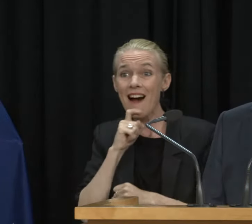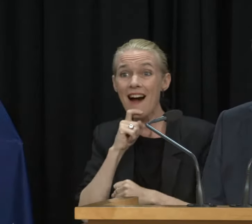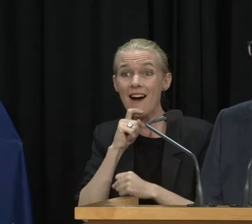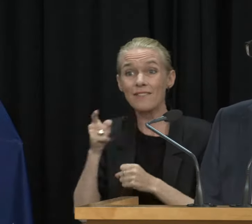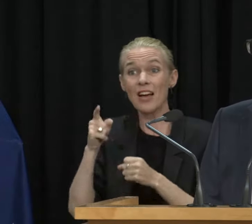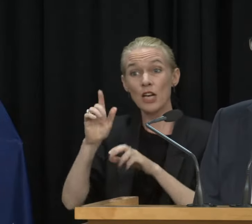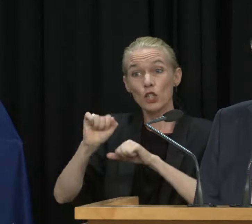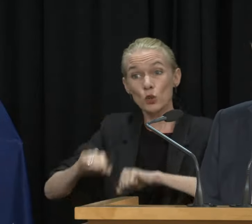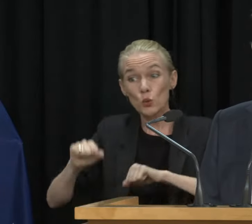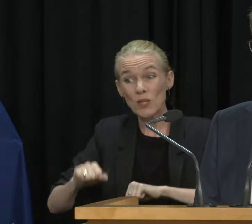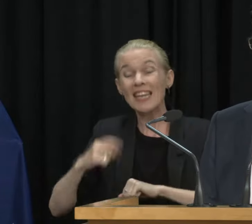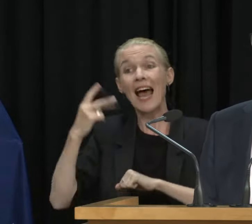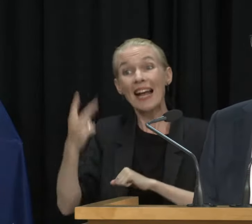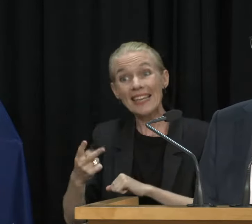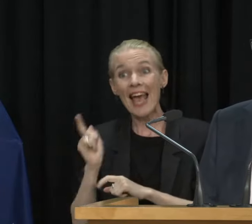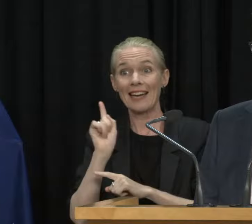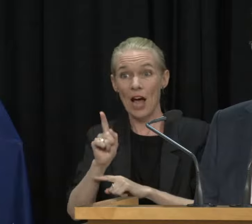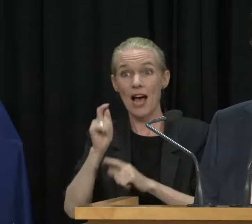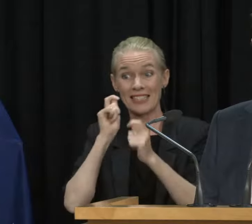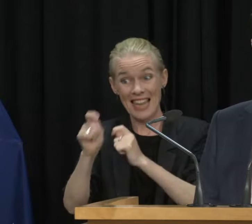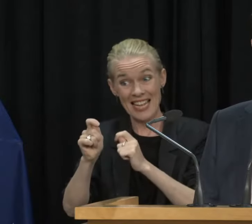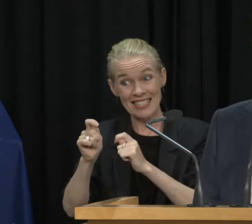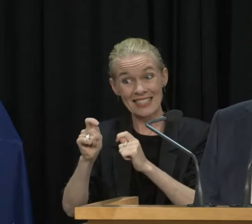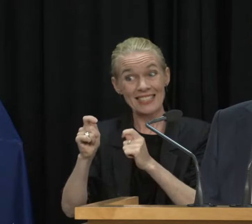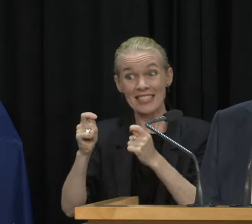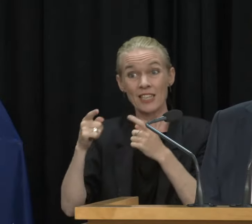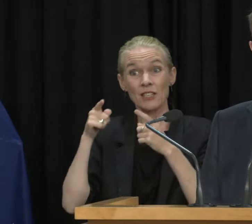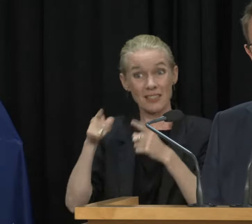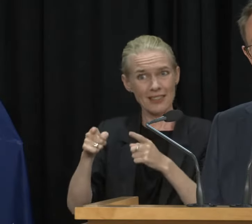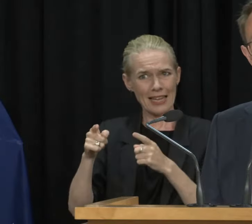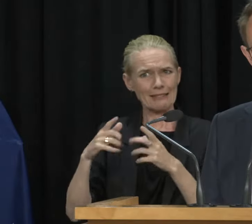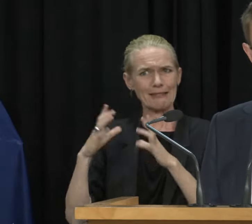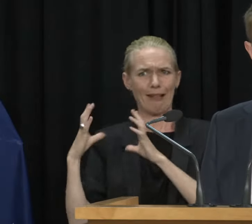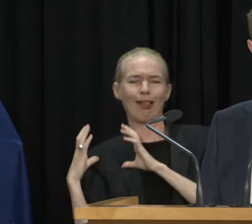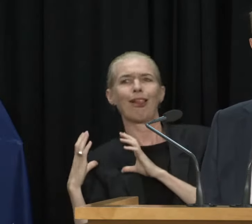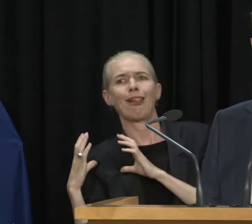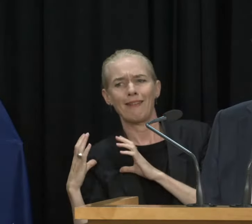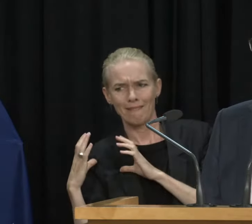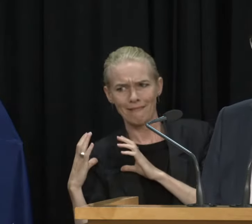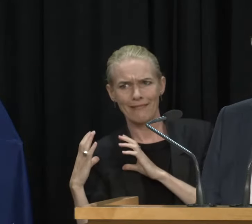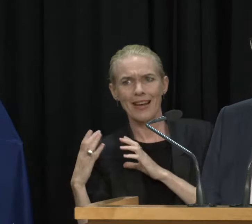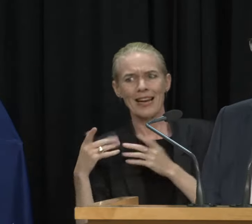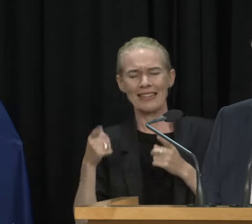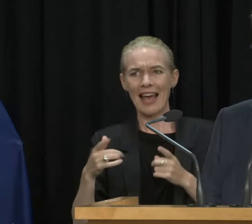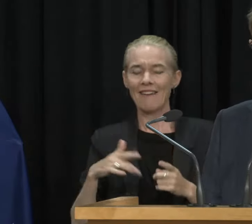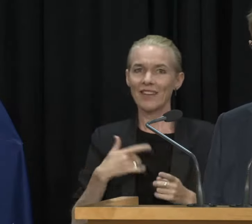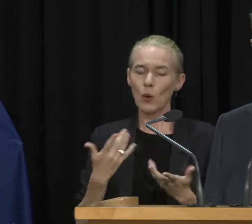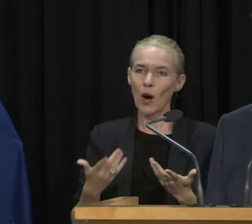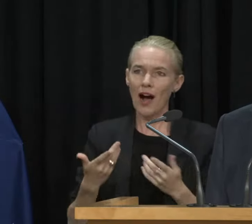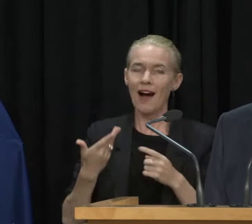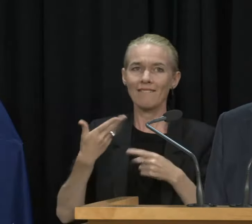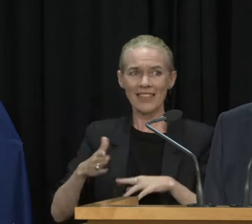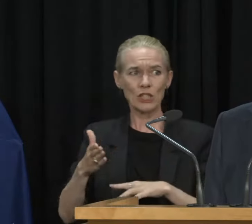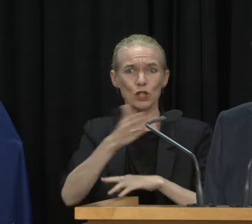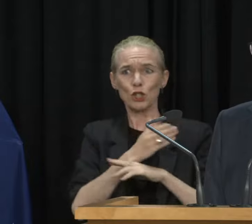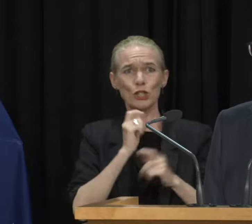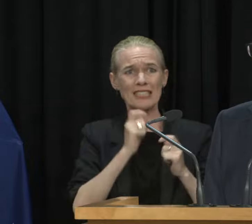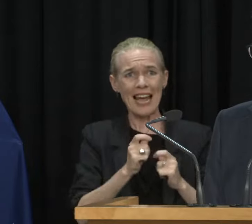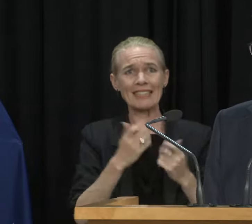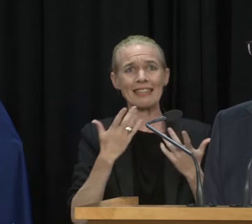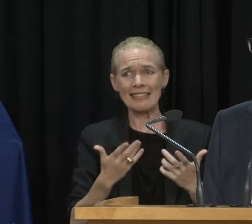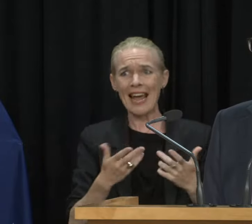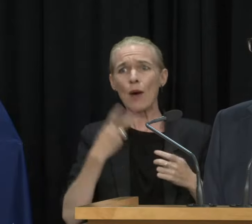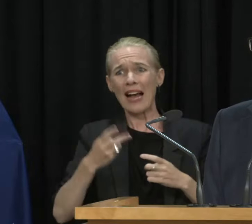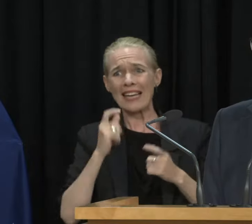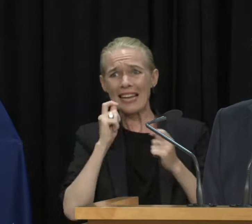stay isolated until we have the test results back will mean that they will be feeling some testing and isolation fatigue. And I just want to